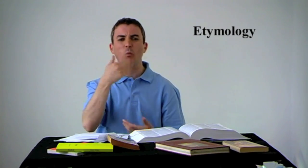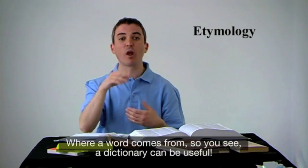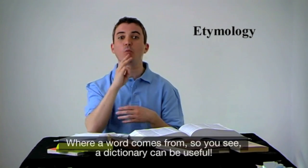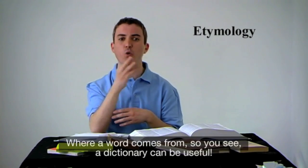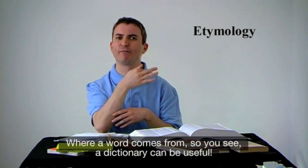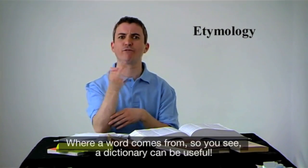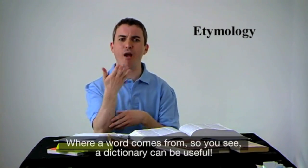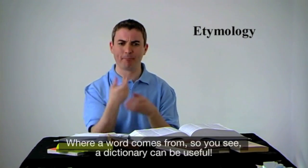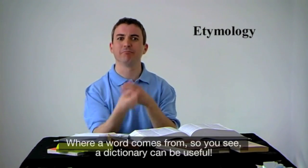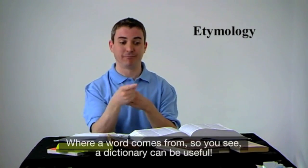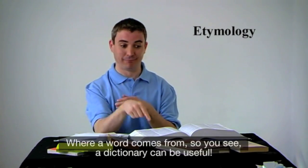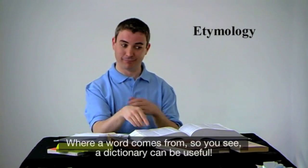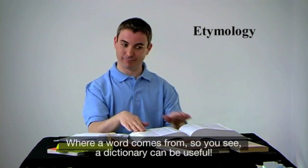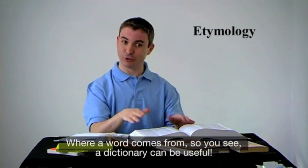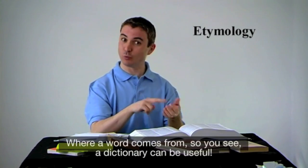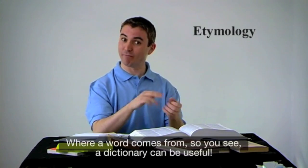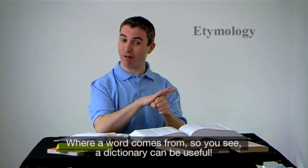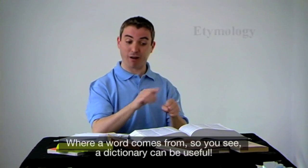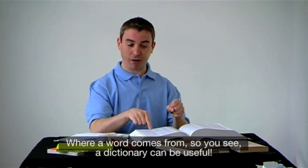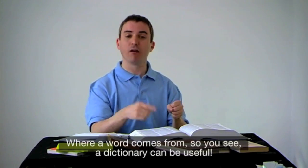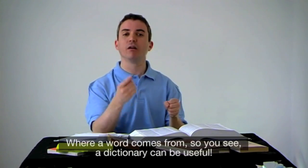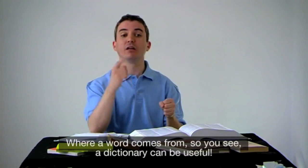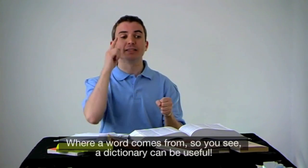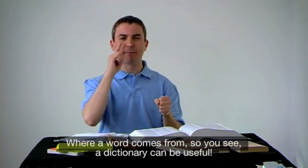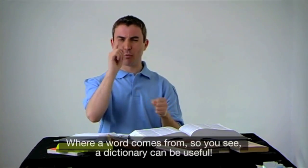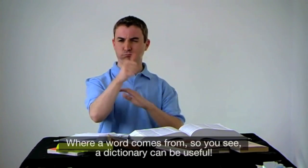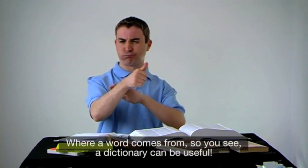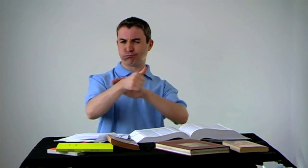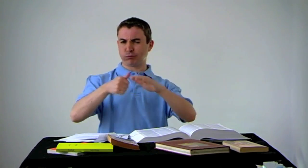where a word comes from. So you see, a dictionary can be useful.